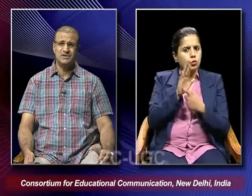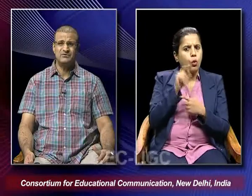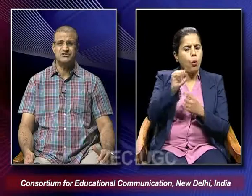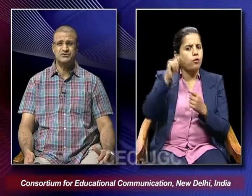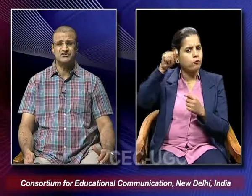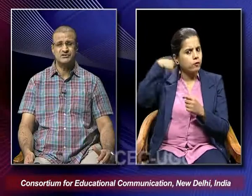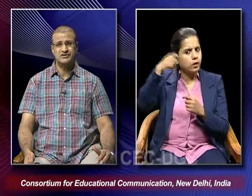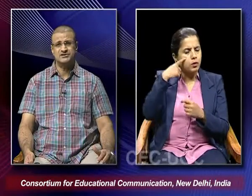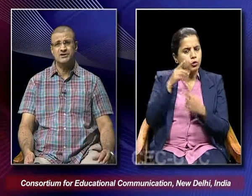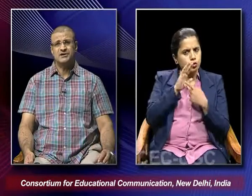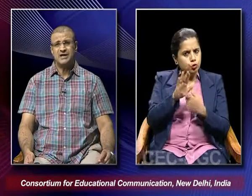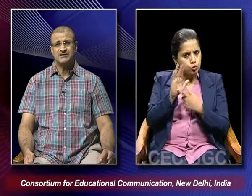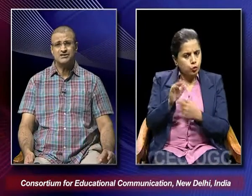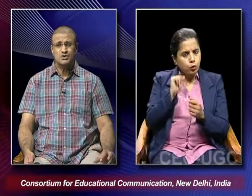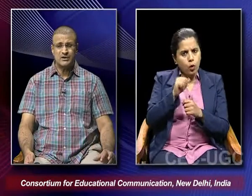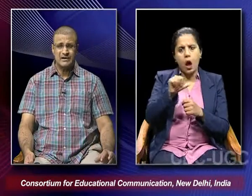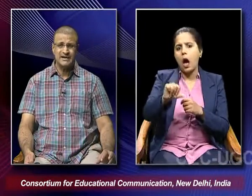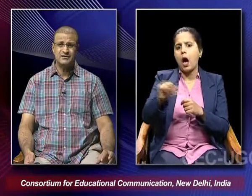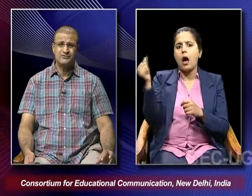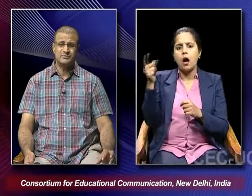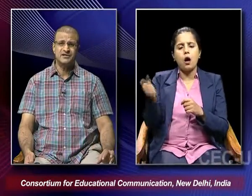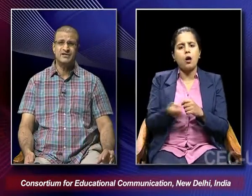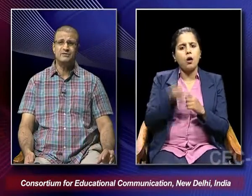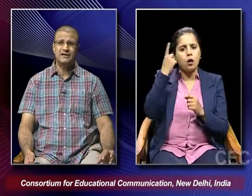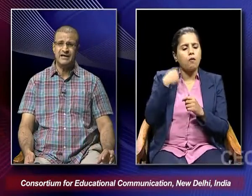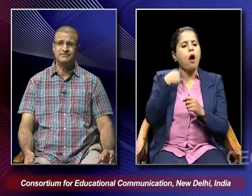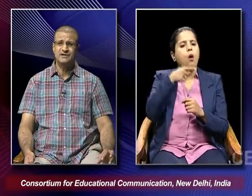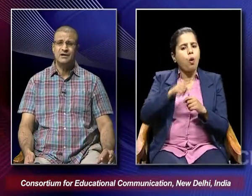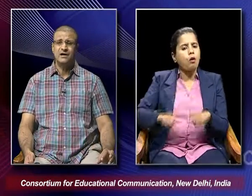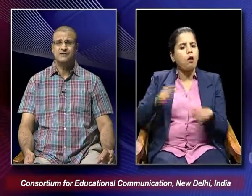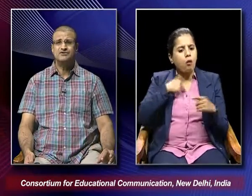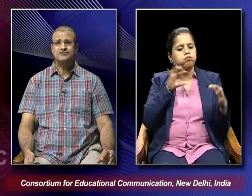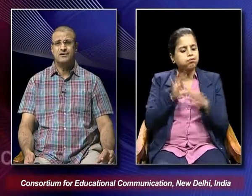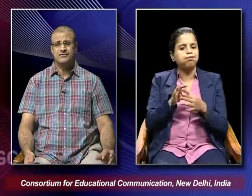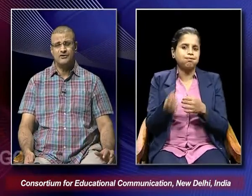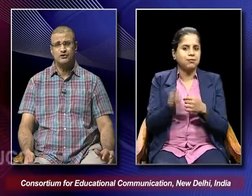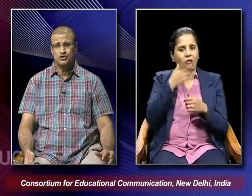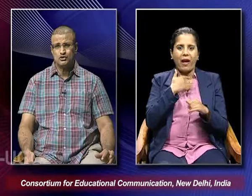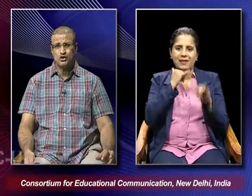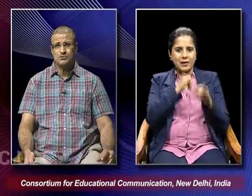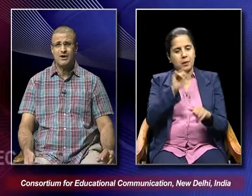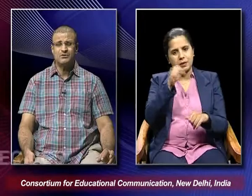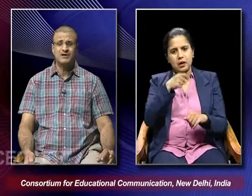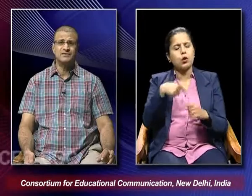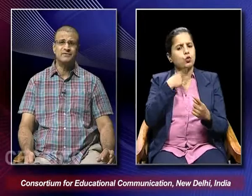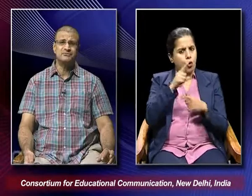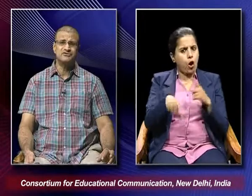films, which the others could relate from their day-to-day lives, which we will also talk